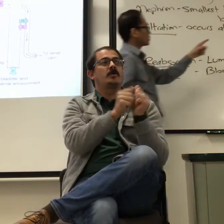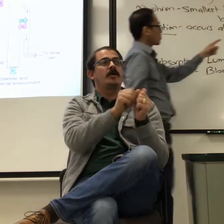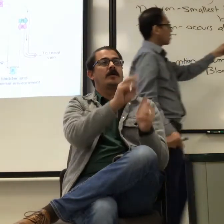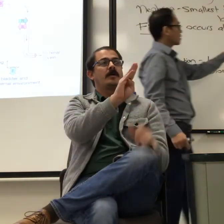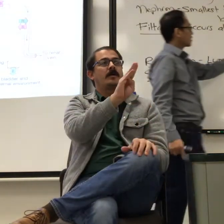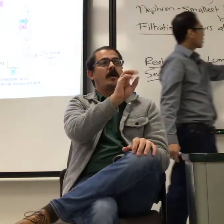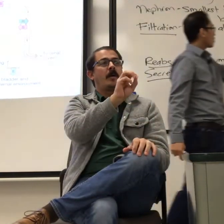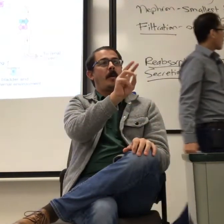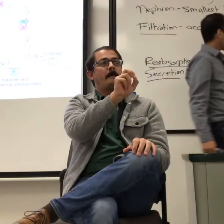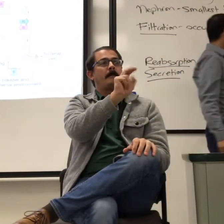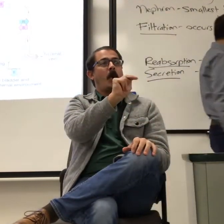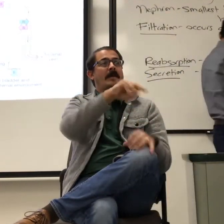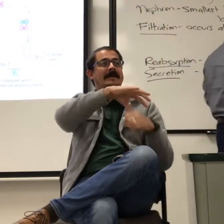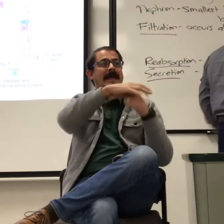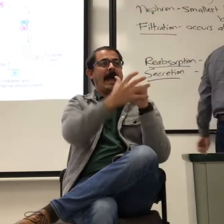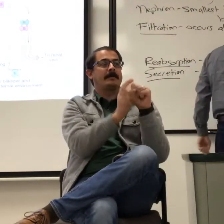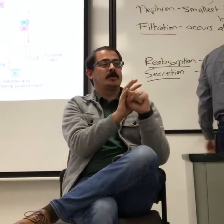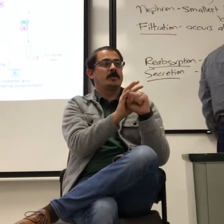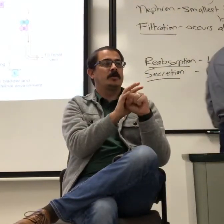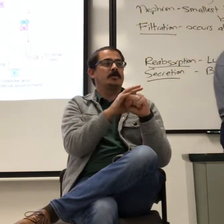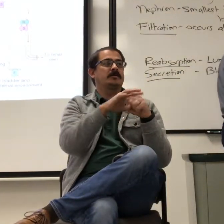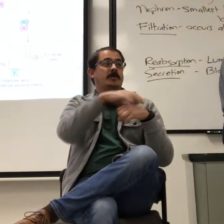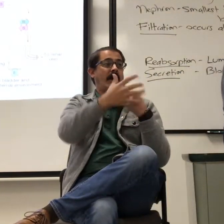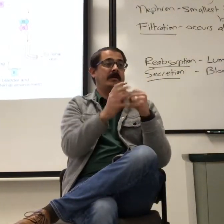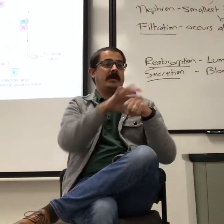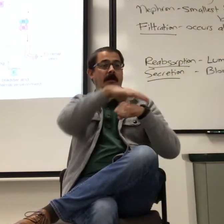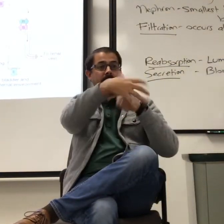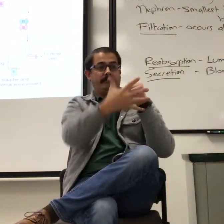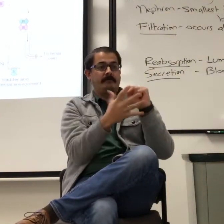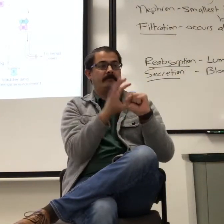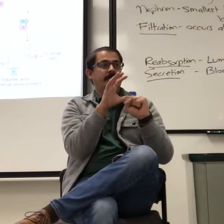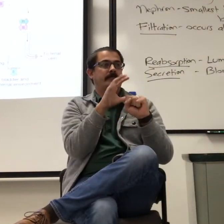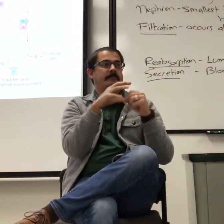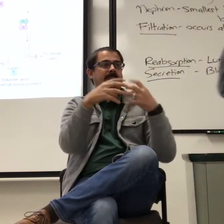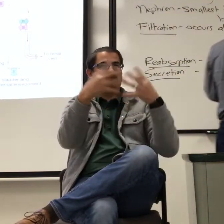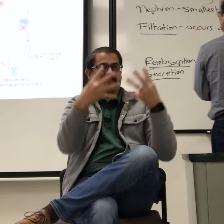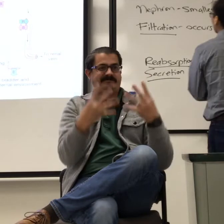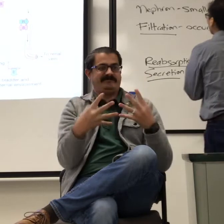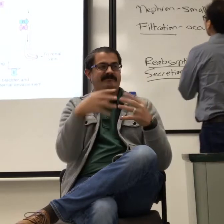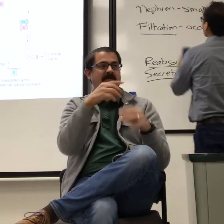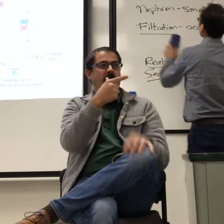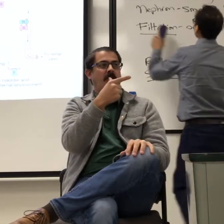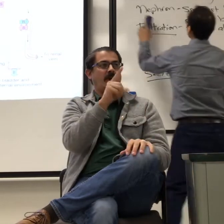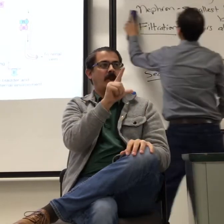surrounding the glomeruli.